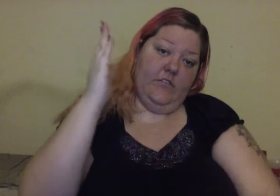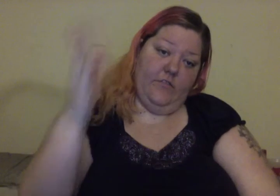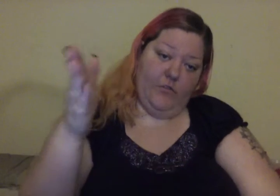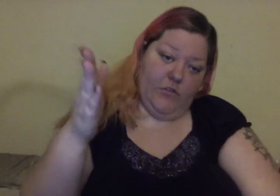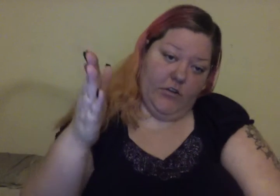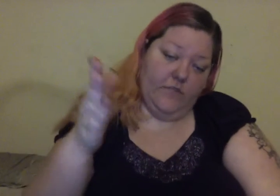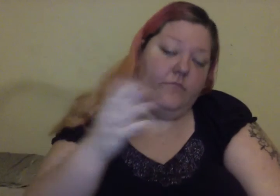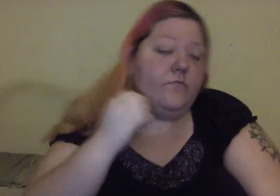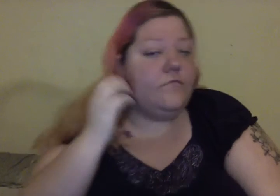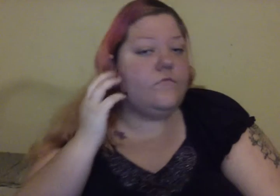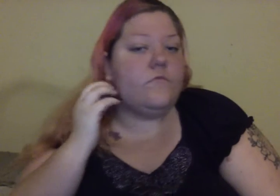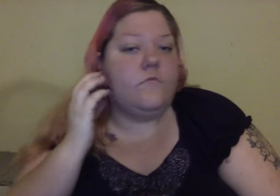future.